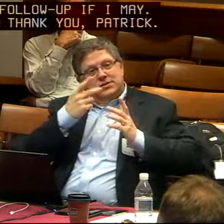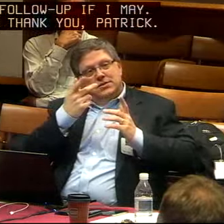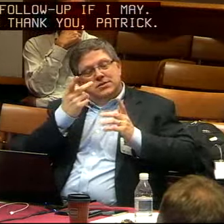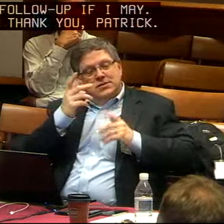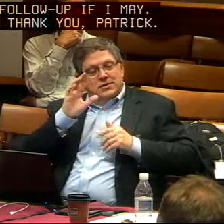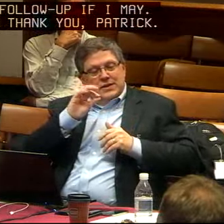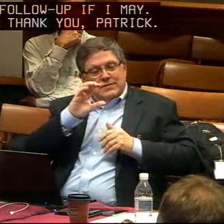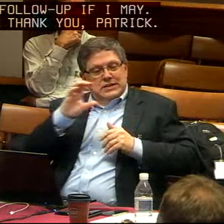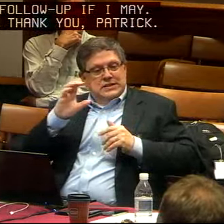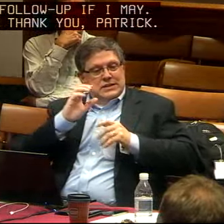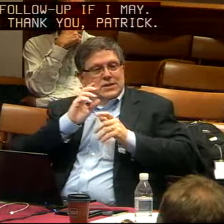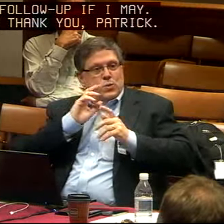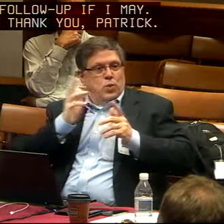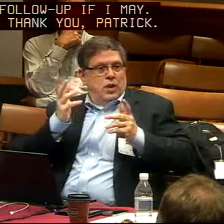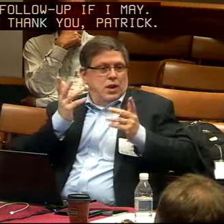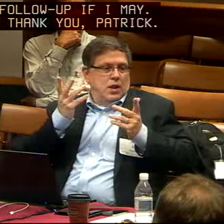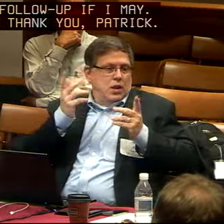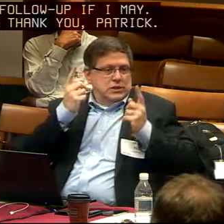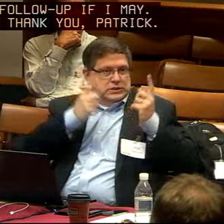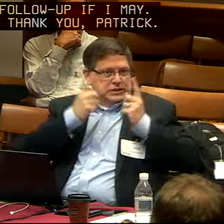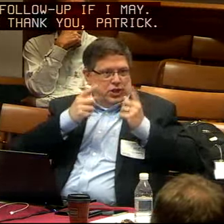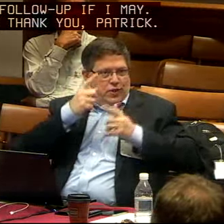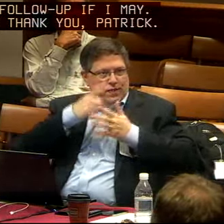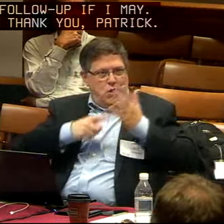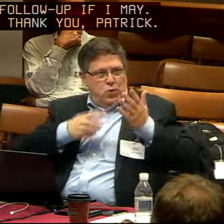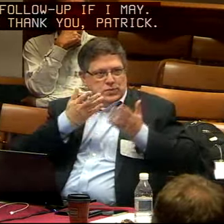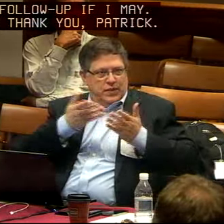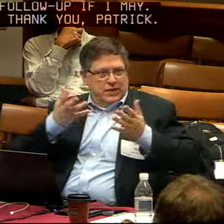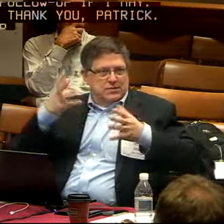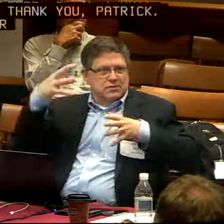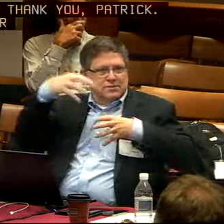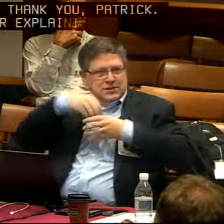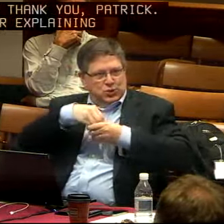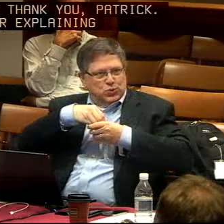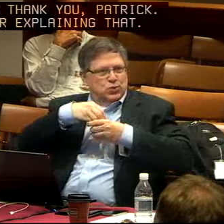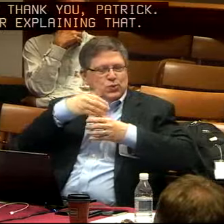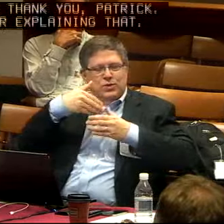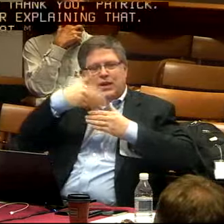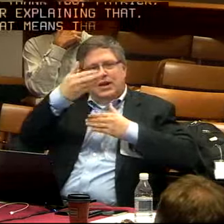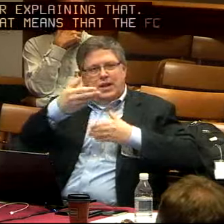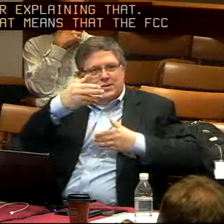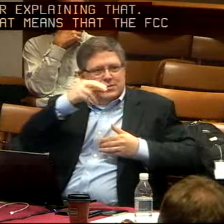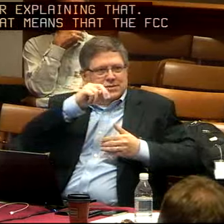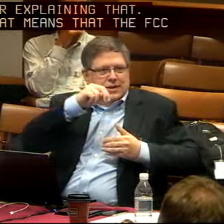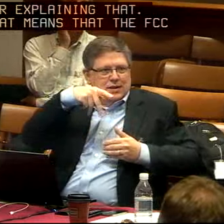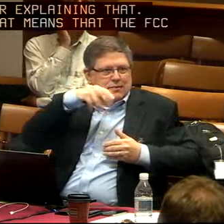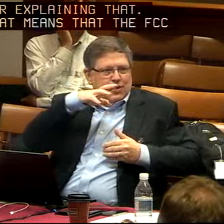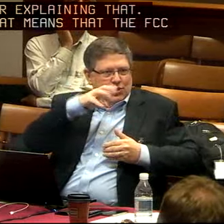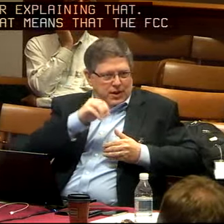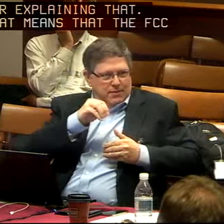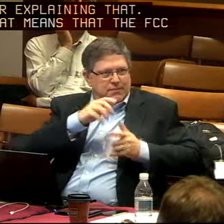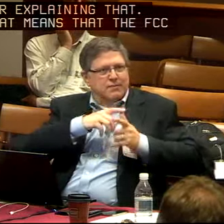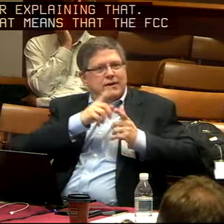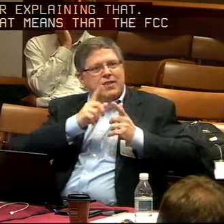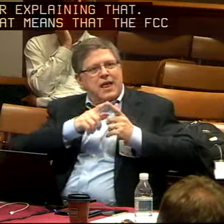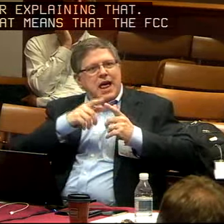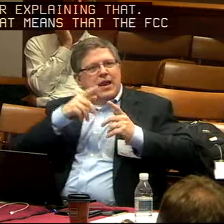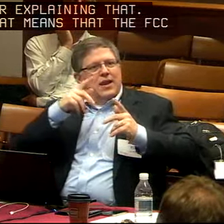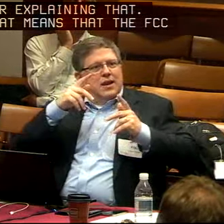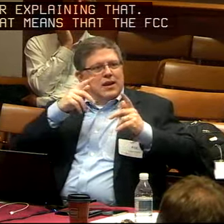that means that the FCC will consider those things to be included for the next NPRM,